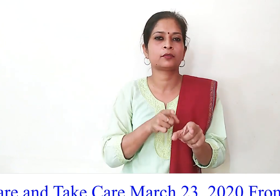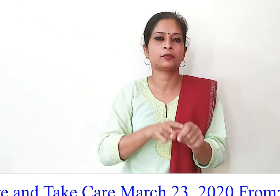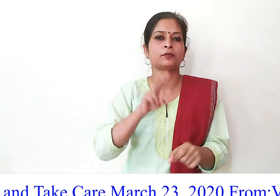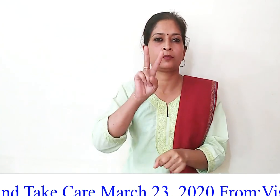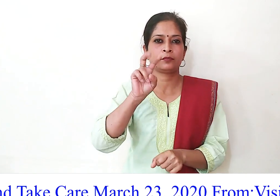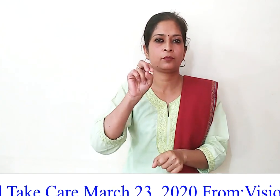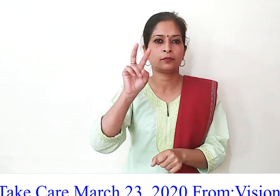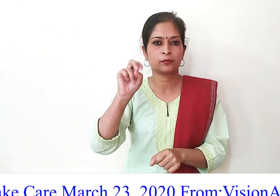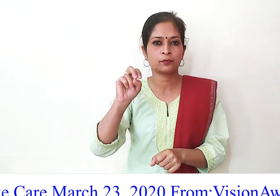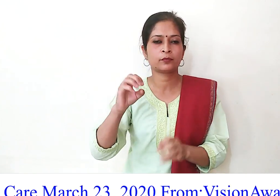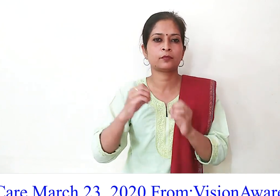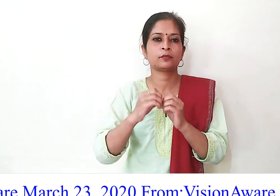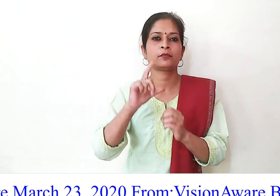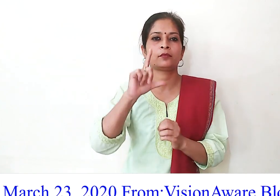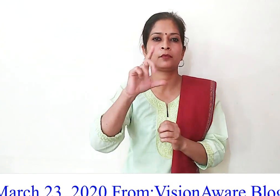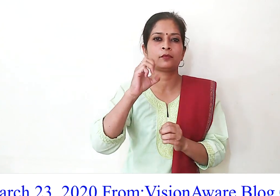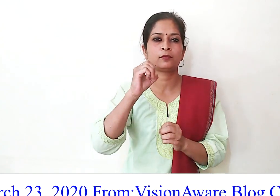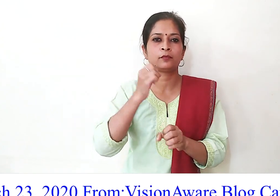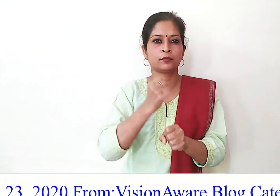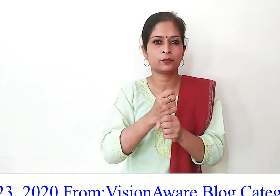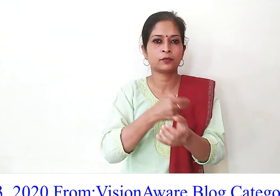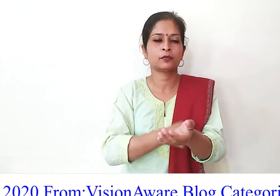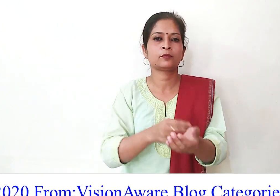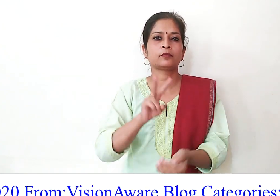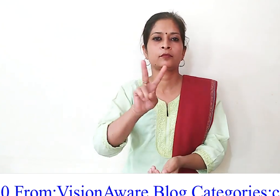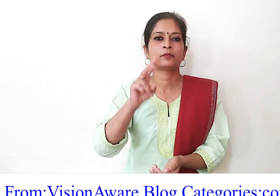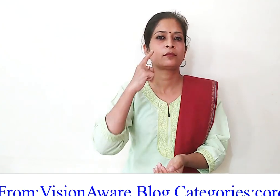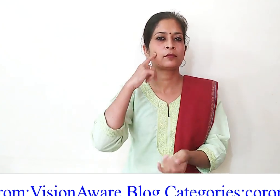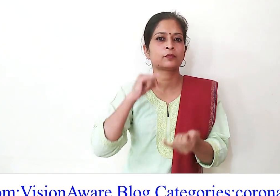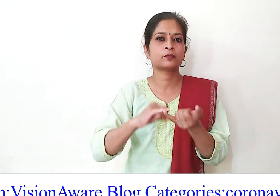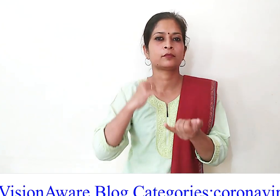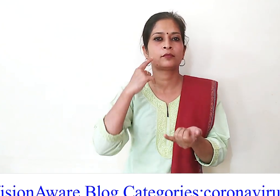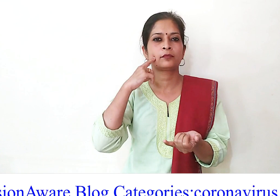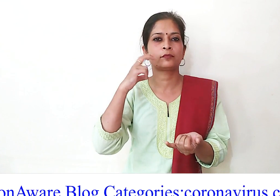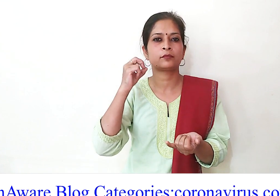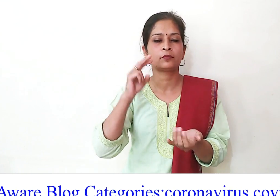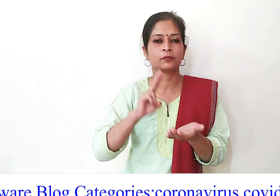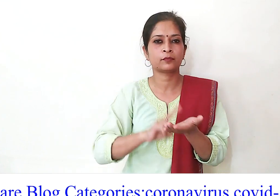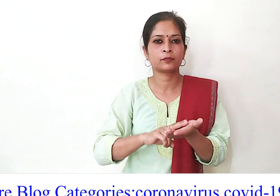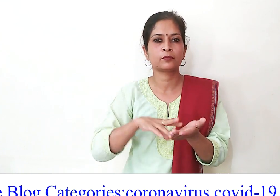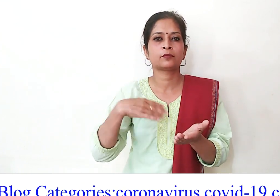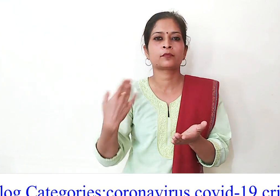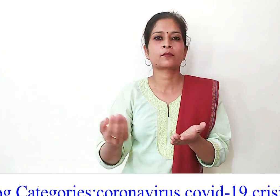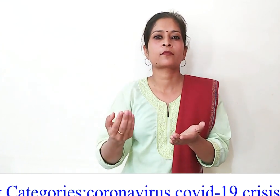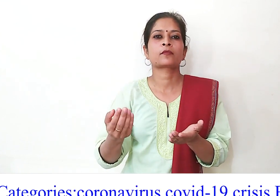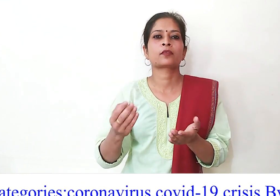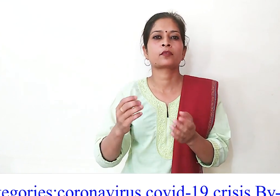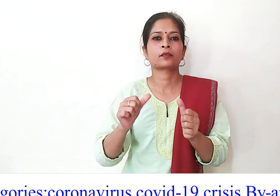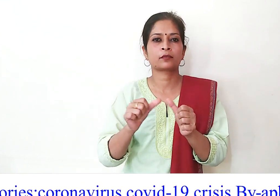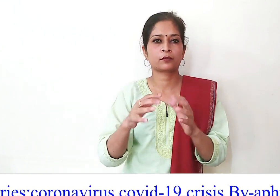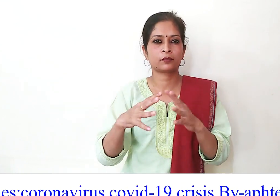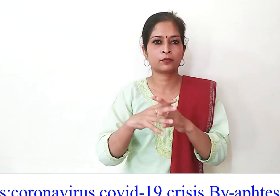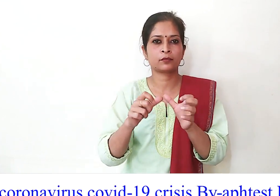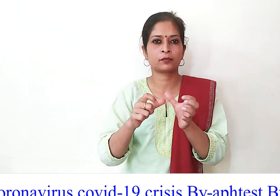From Vision Aware blog. Categories: Coronavirus, COVID-19 crisis.